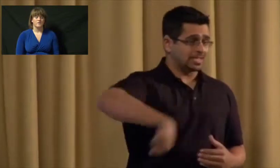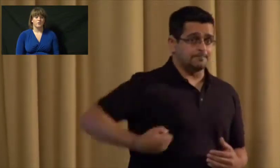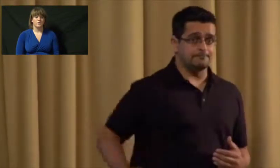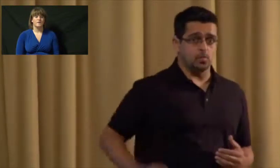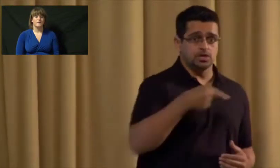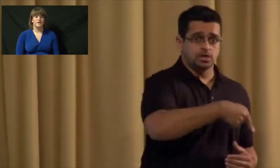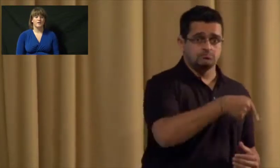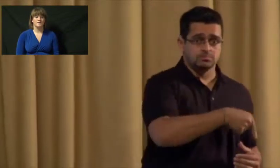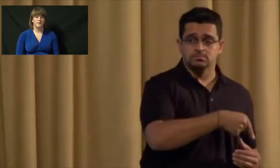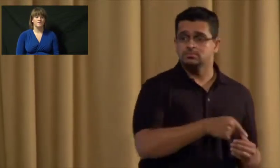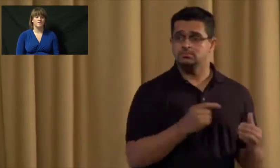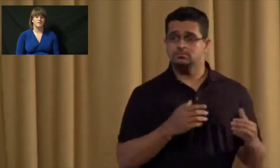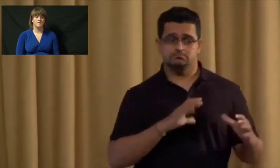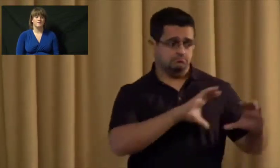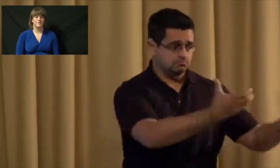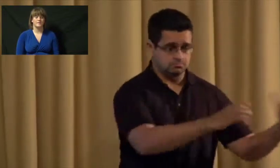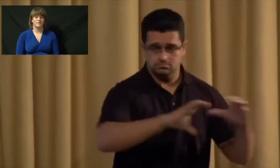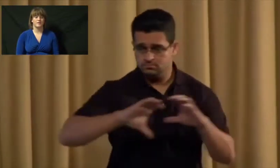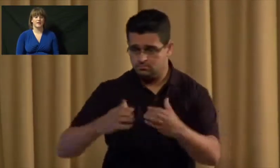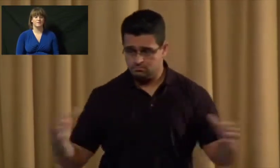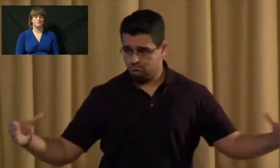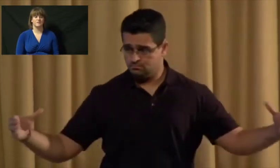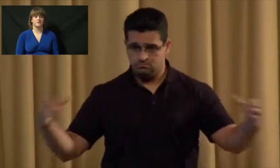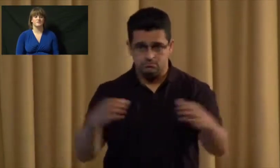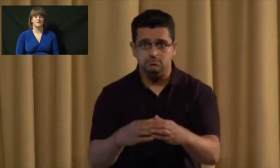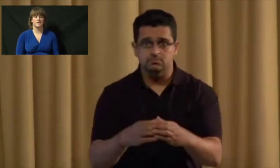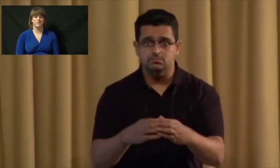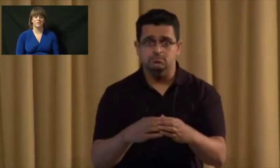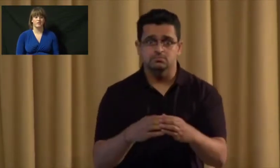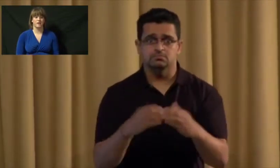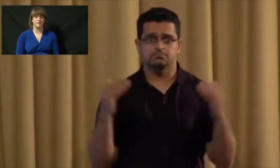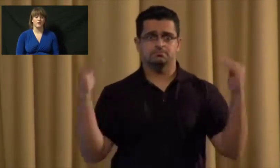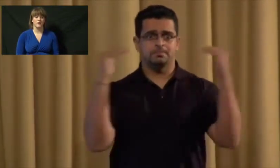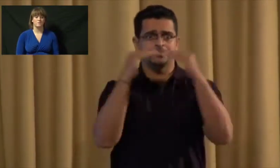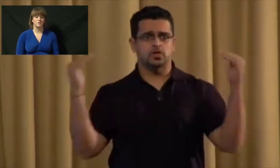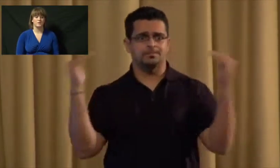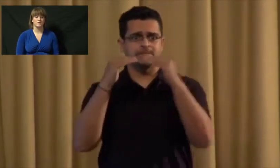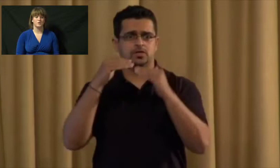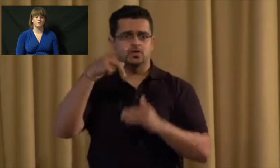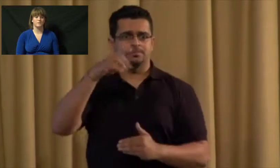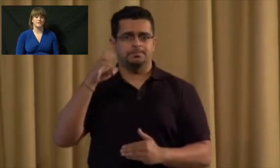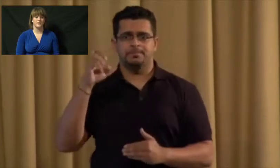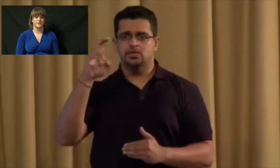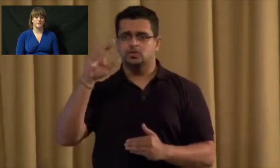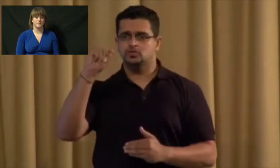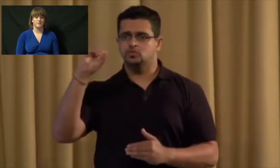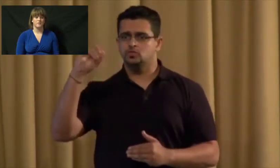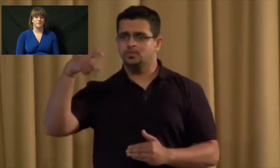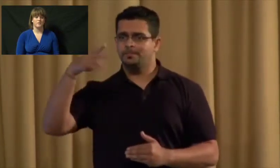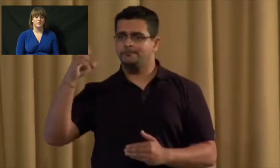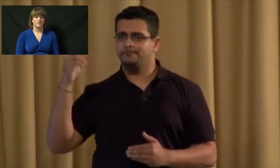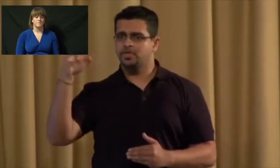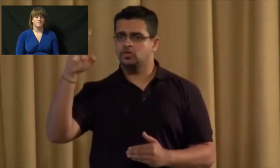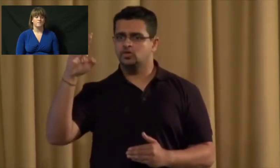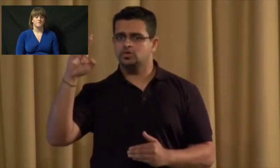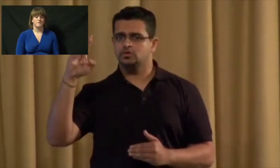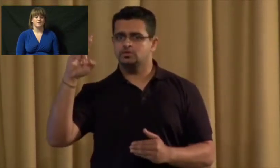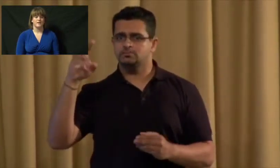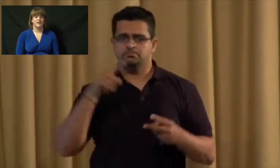So the concept is something I experienced in Cambodia when the two groups worked together. It was something I